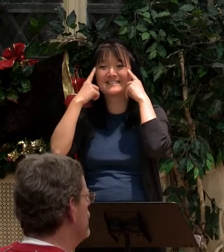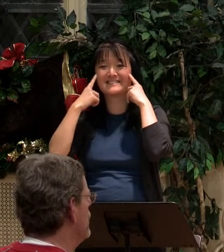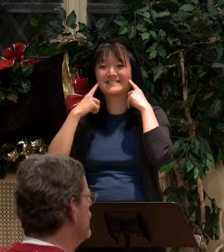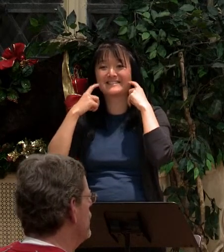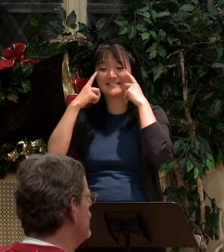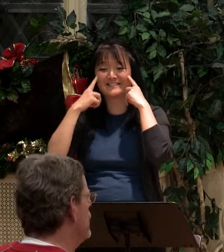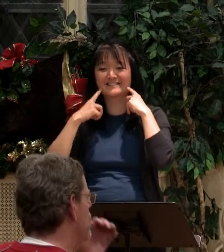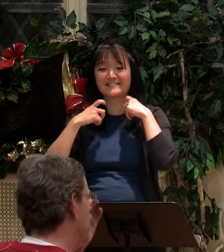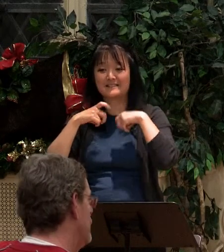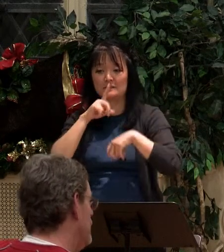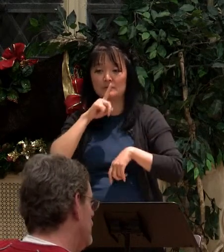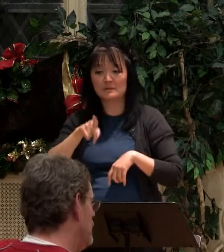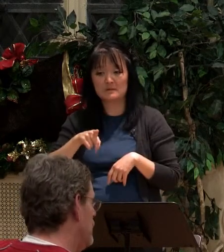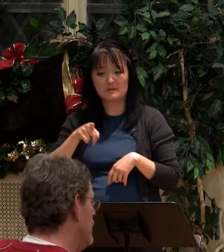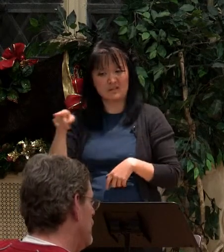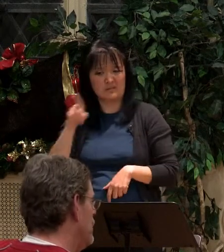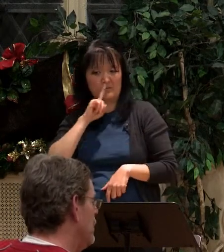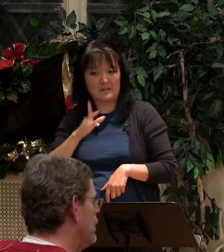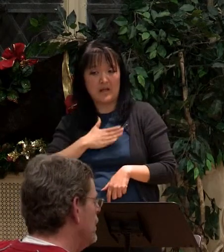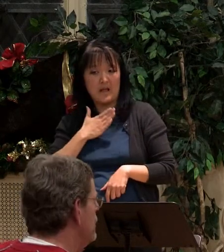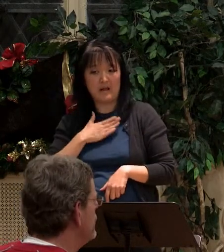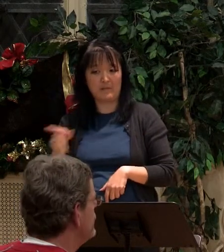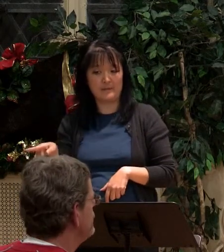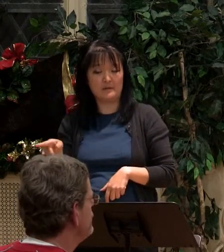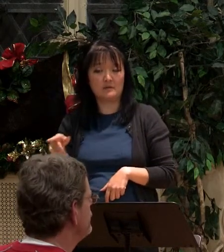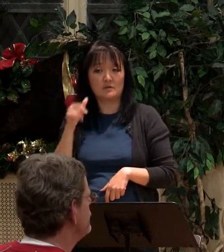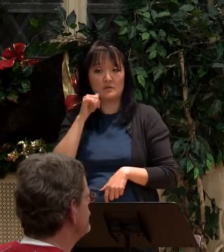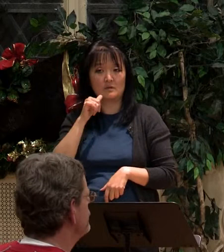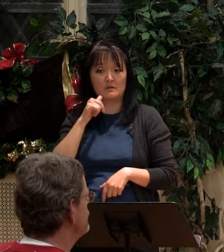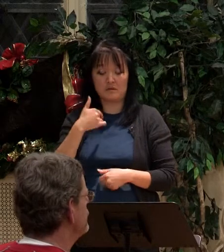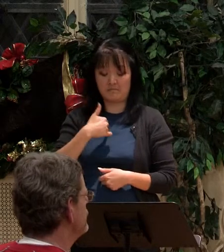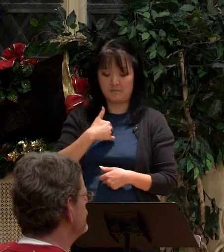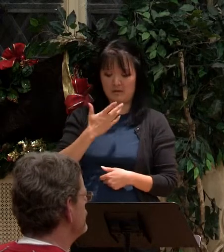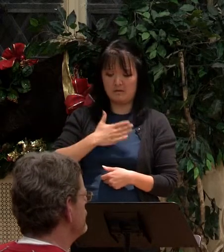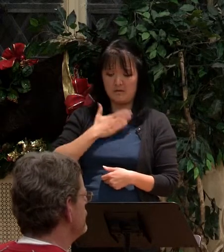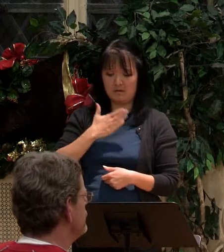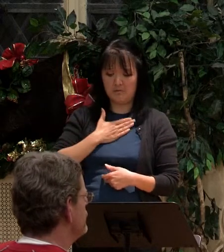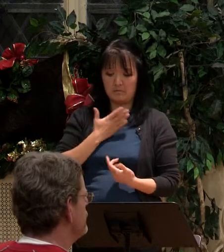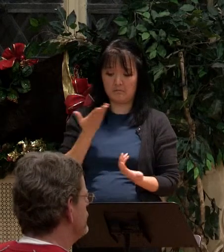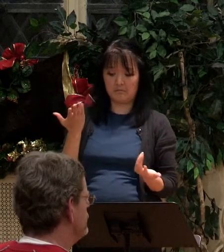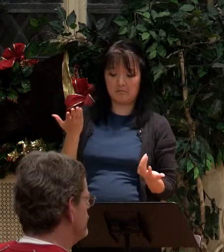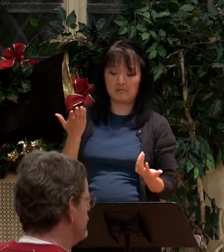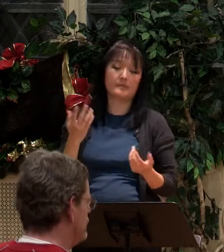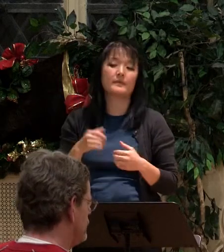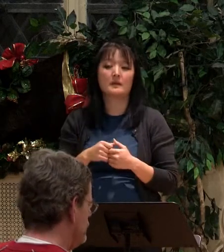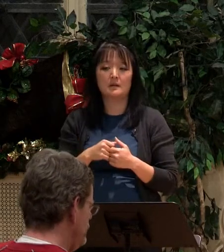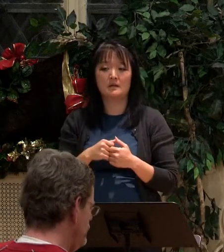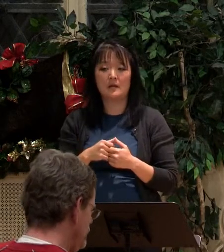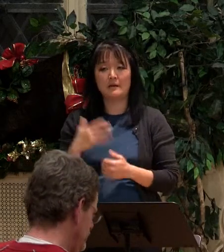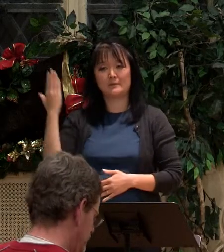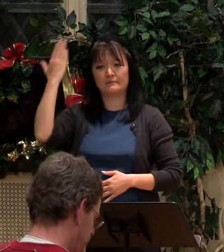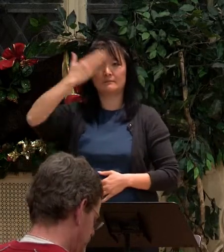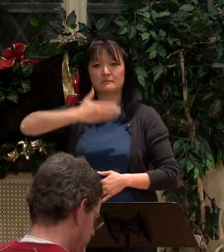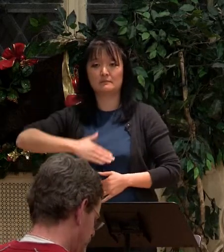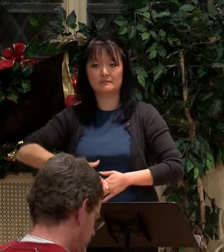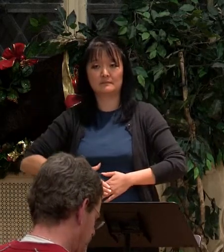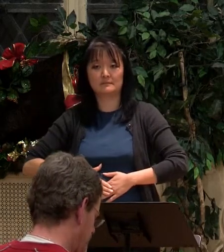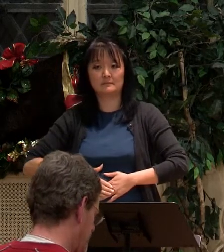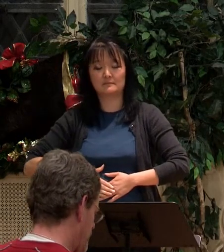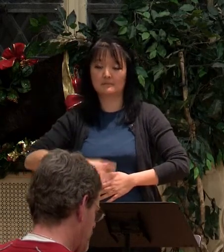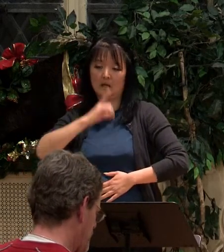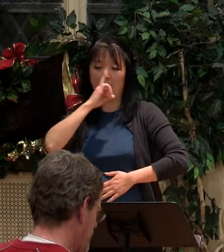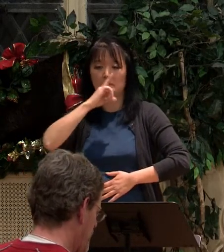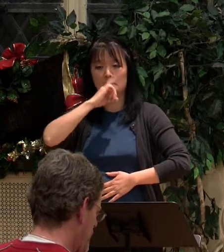their eyes. Are they happy? Am I happy? I put on a facade. I pretend to